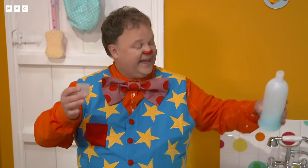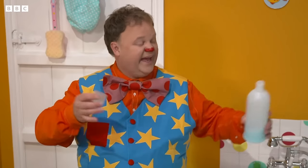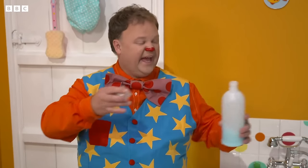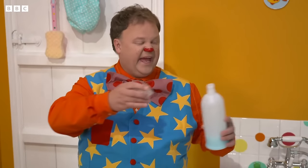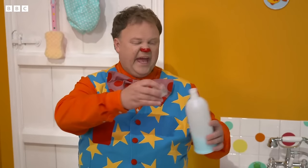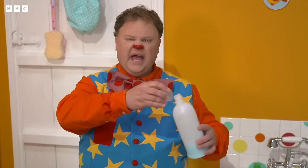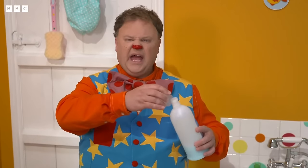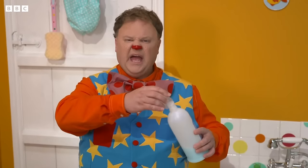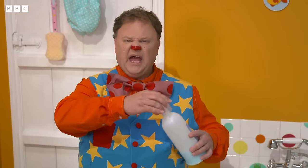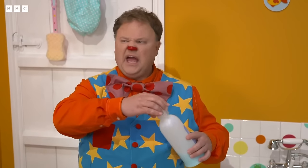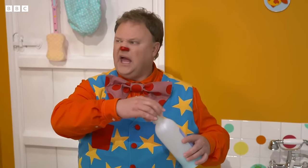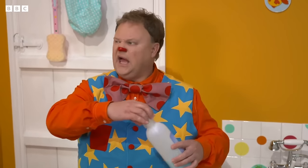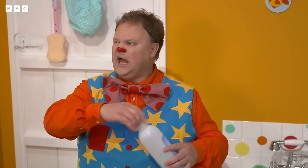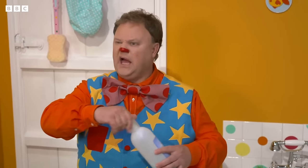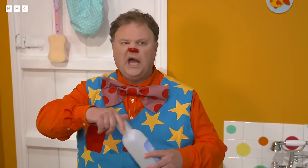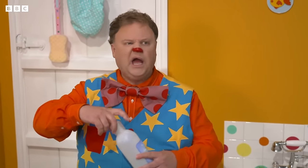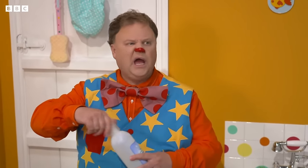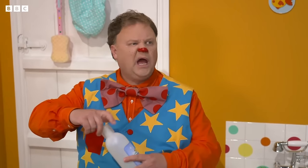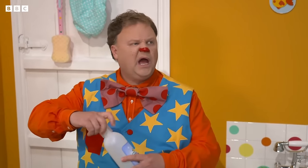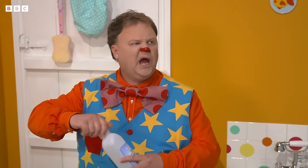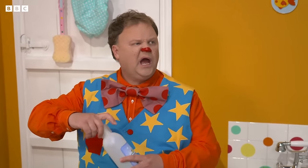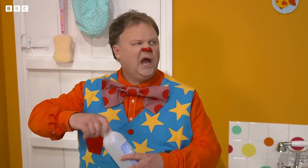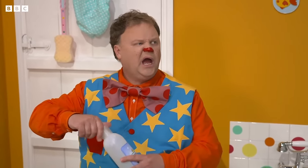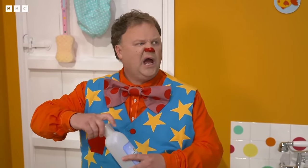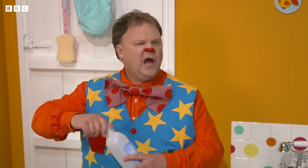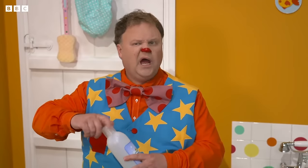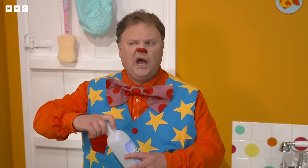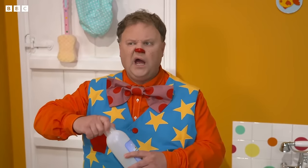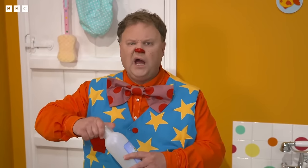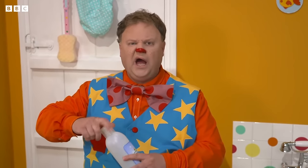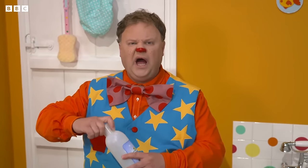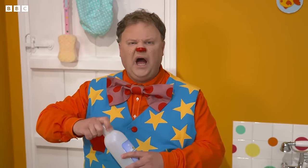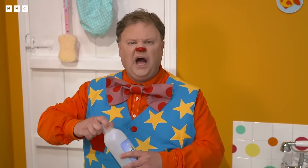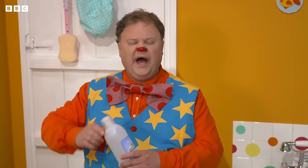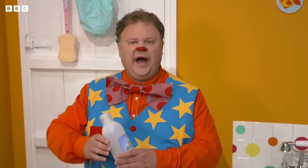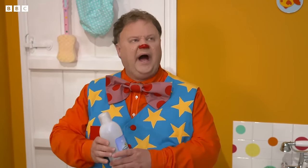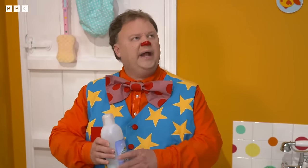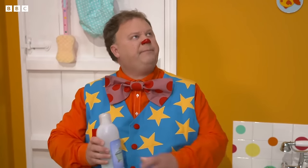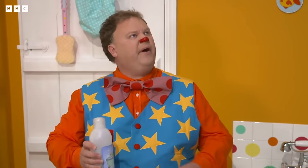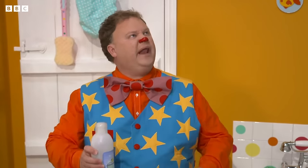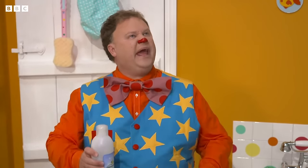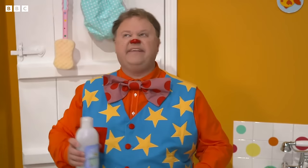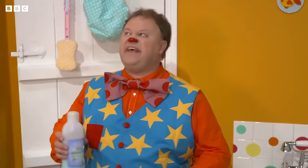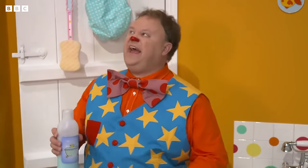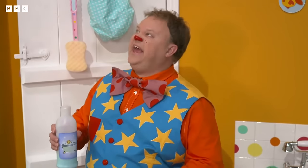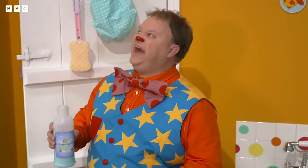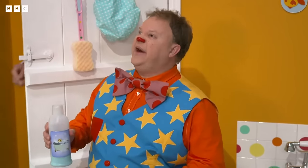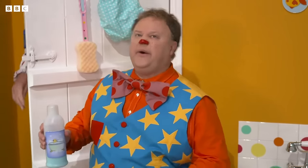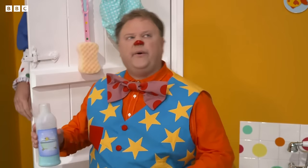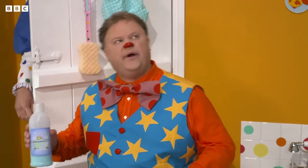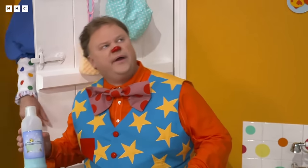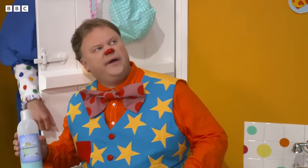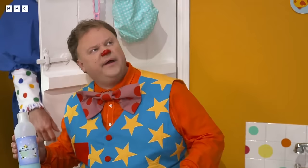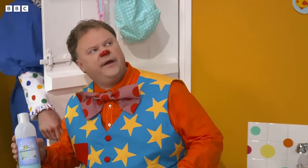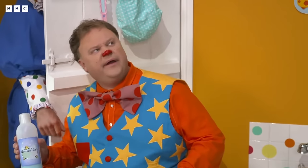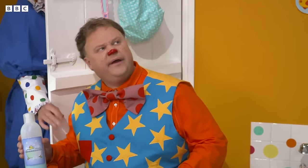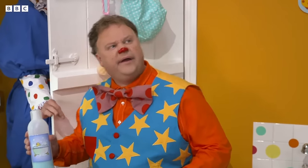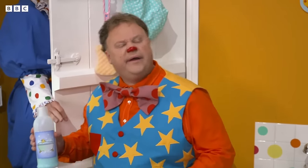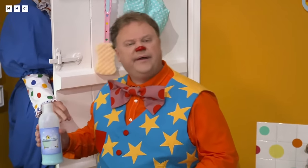Samuel, have you seen my sponge cake? Aunt Polly, is that you? Yes, Mr.